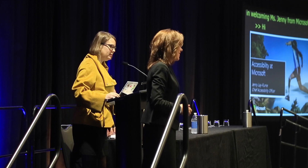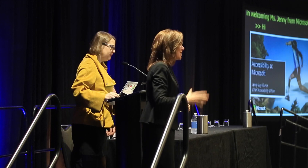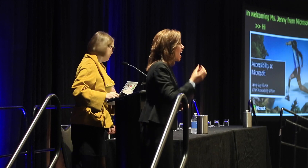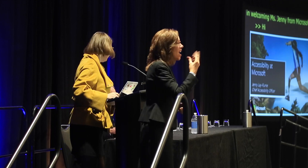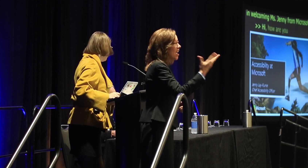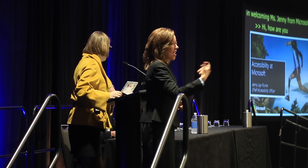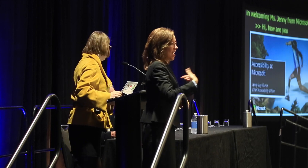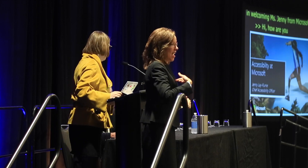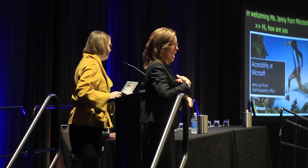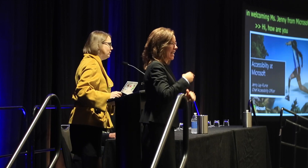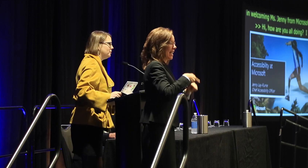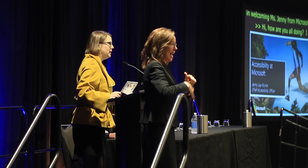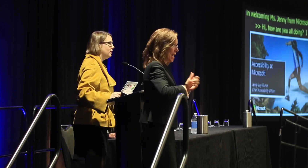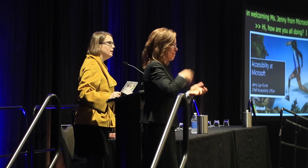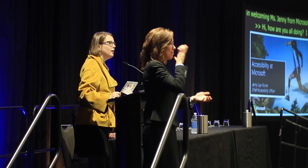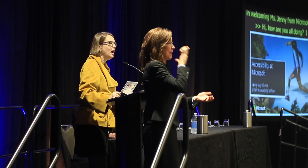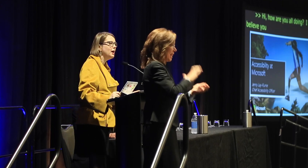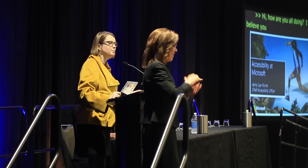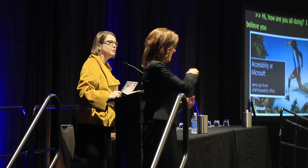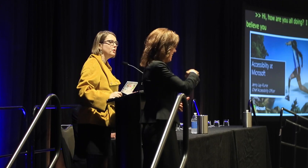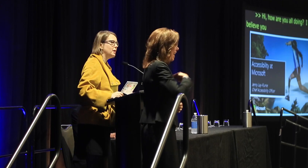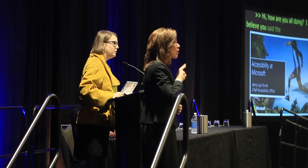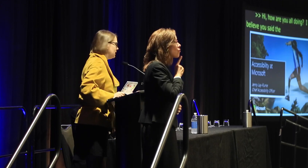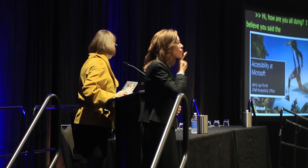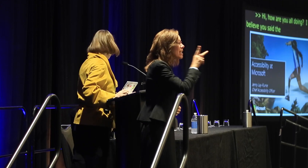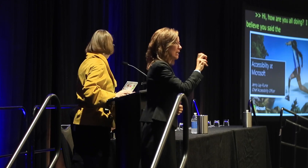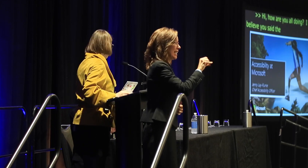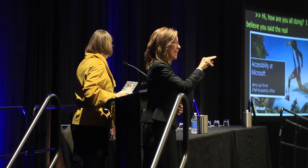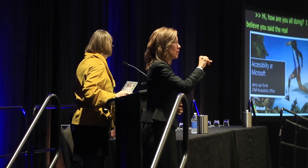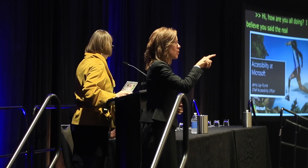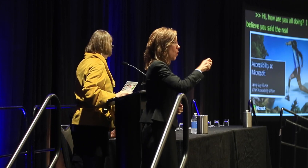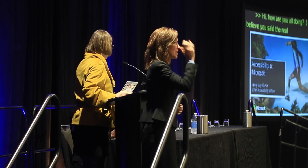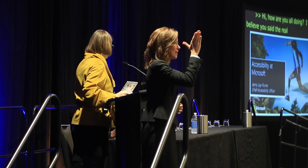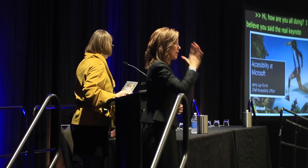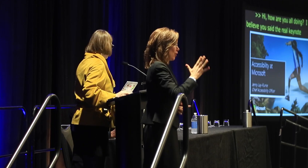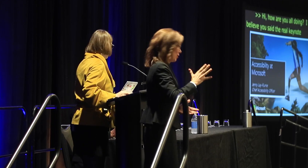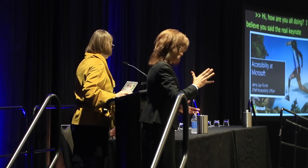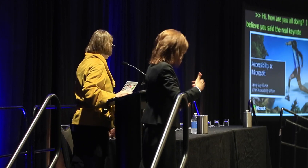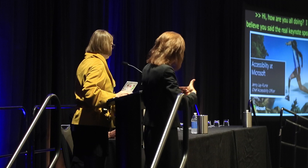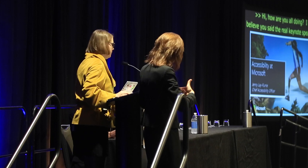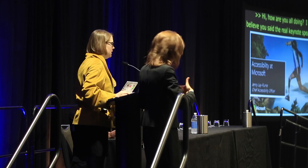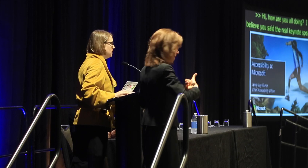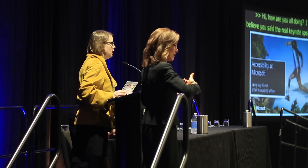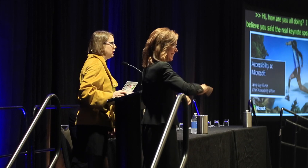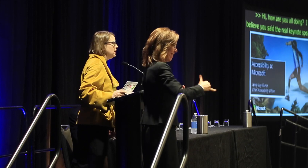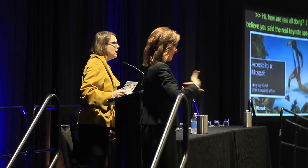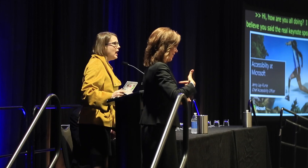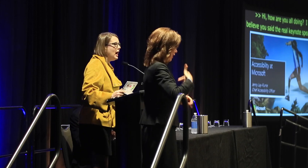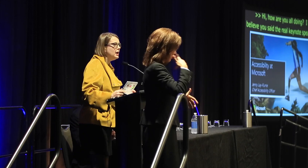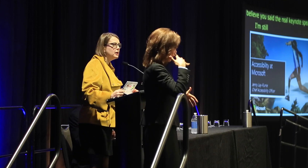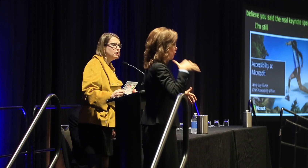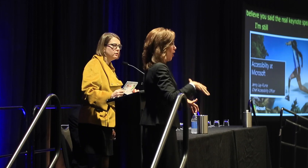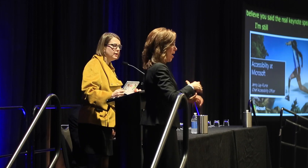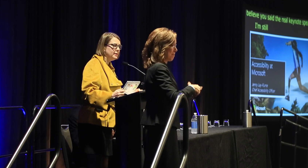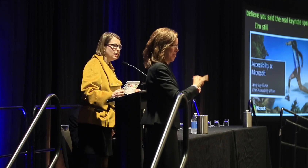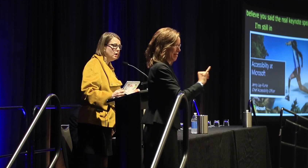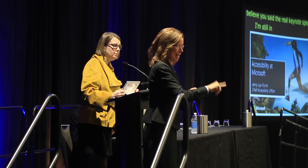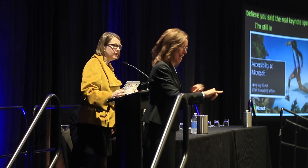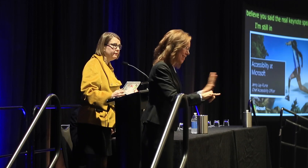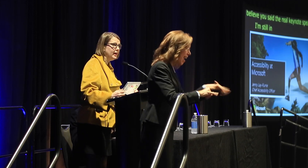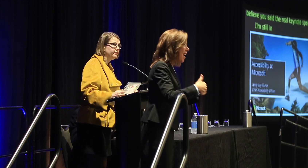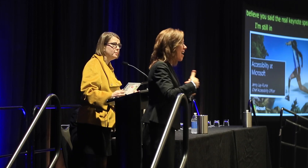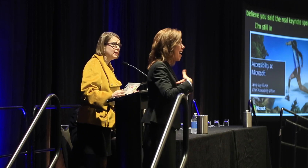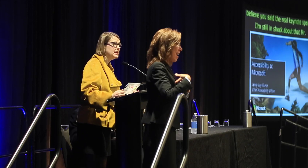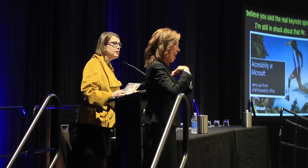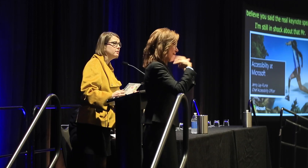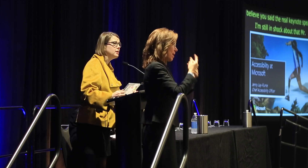I can't believe you said the real keynote speaker. So I'm still in shock about that. Sounds so hard. Because I've been a